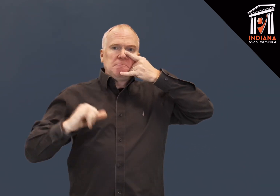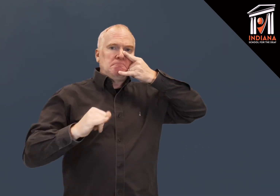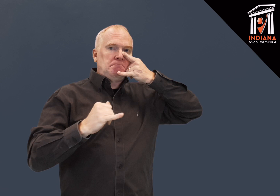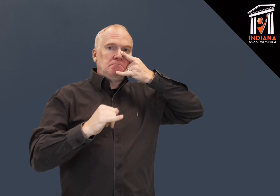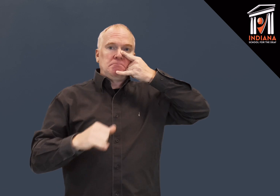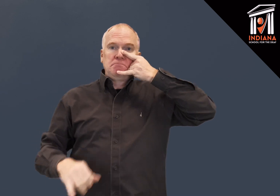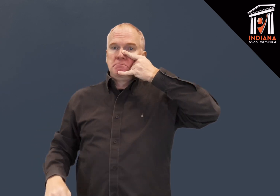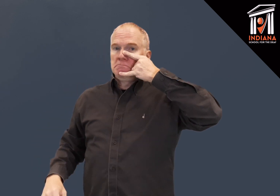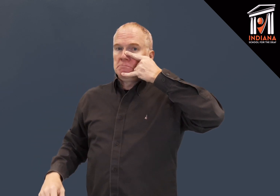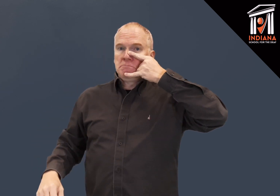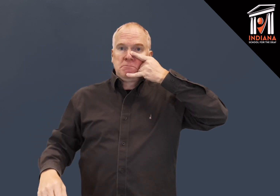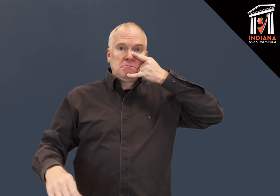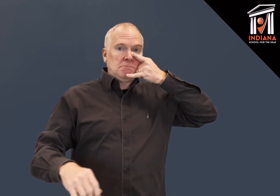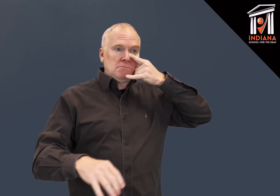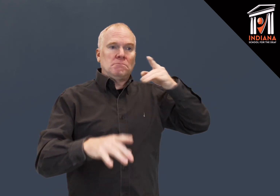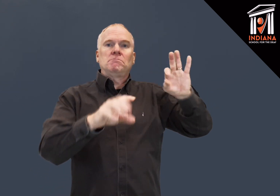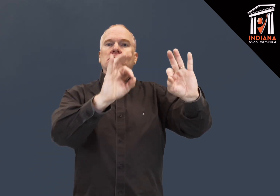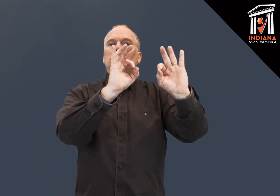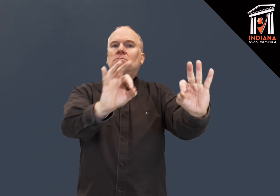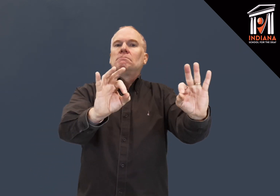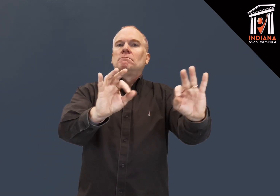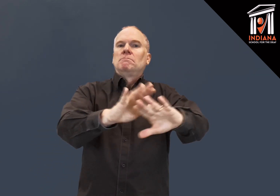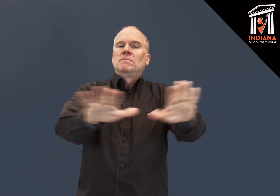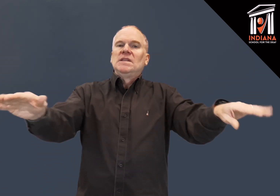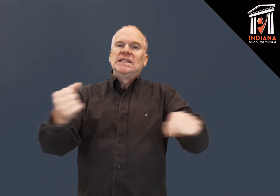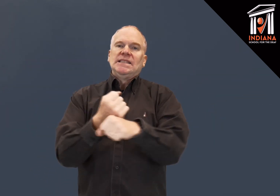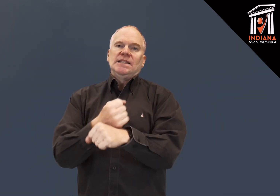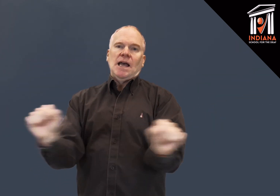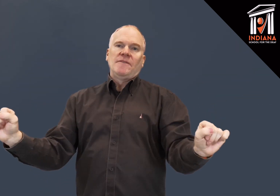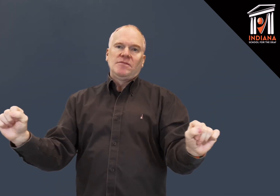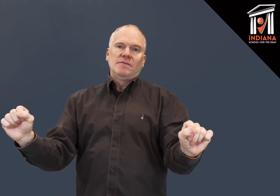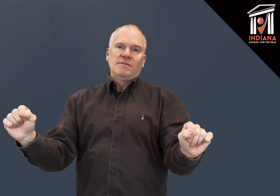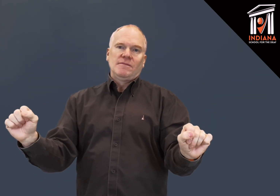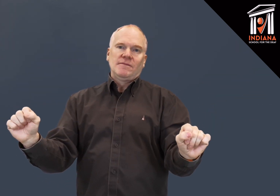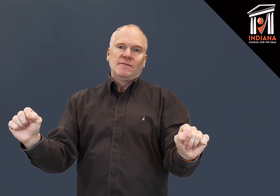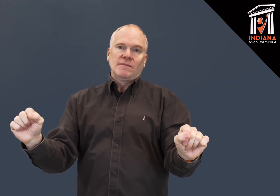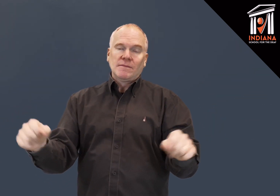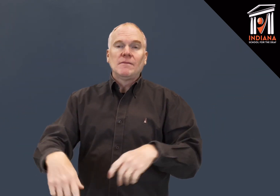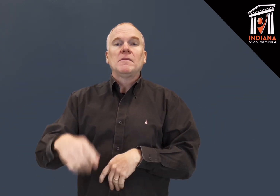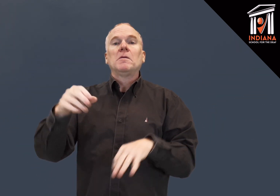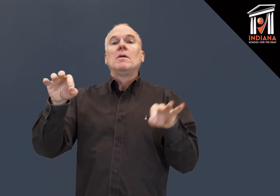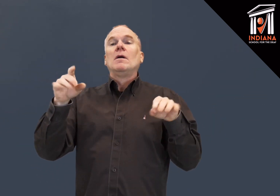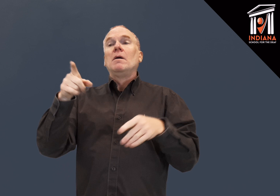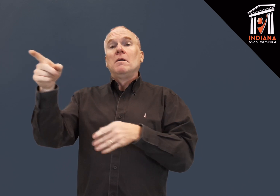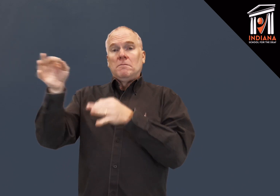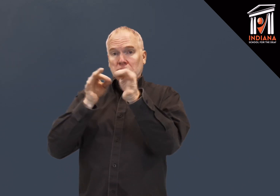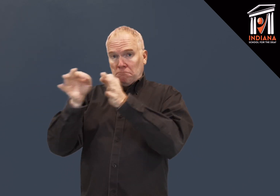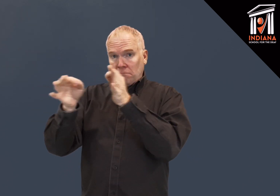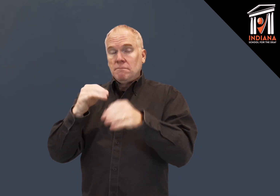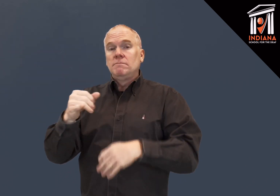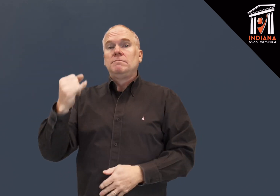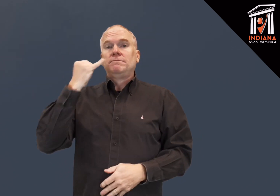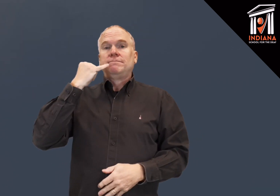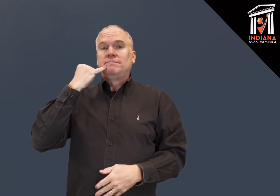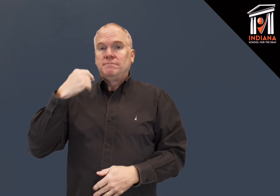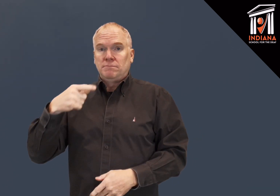So even though I have this immunity, I will still be wearing my mask to make sure that others are safe.